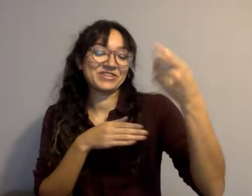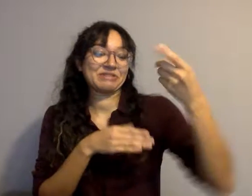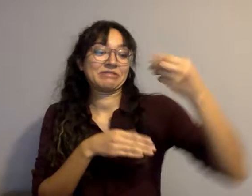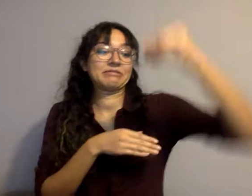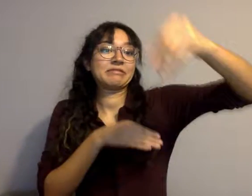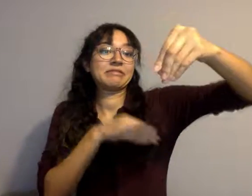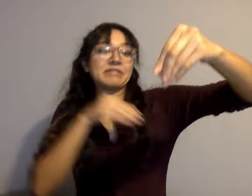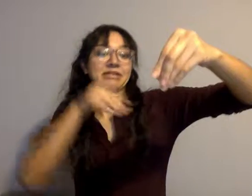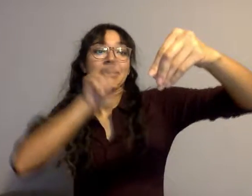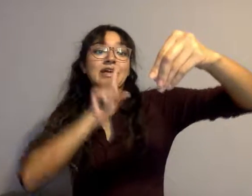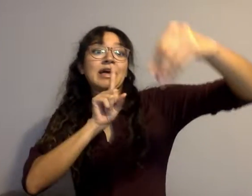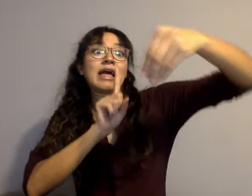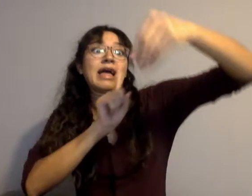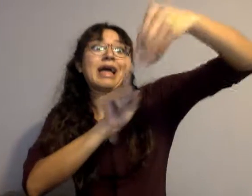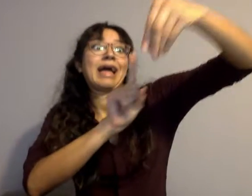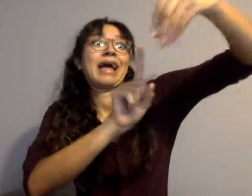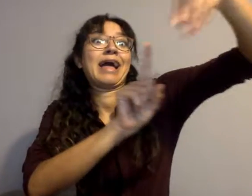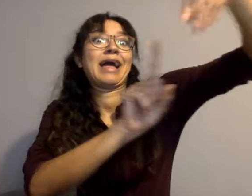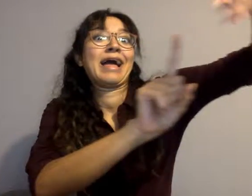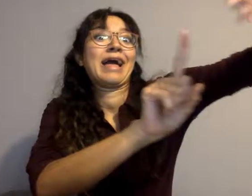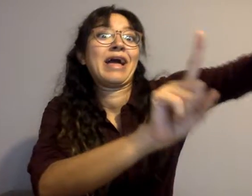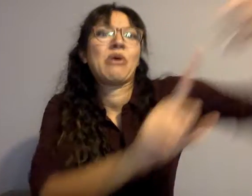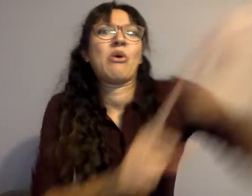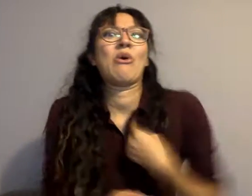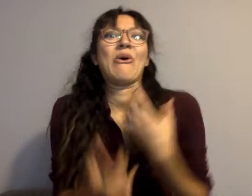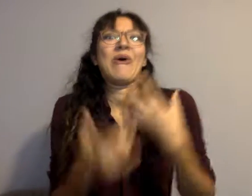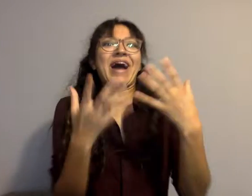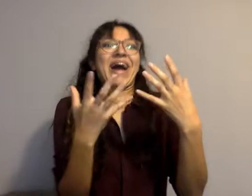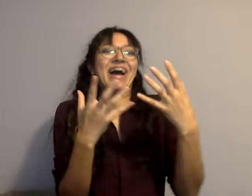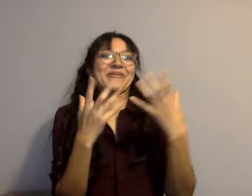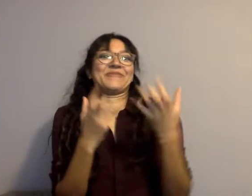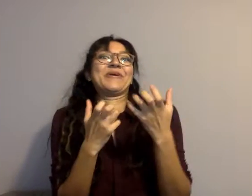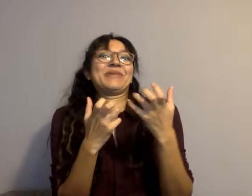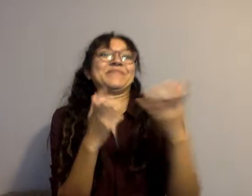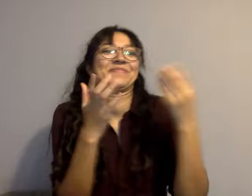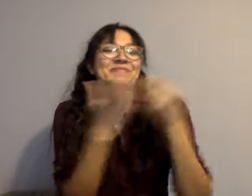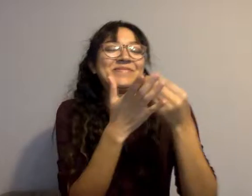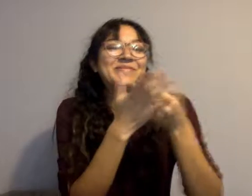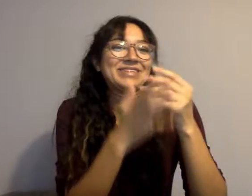My inner stripper was very strong, and by